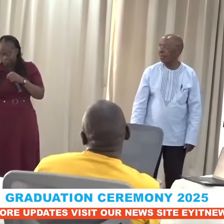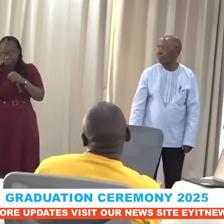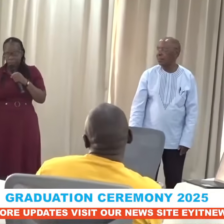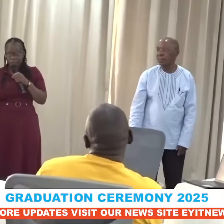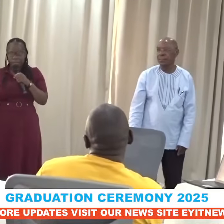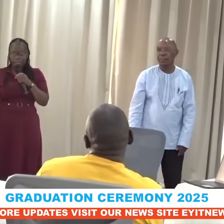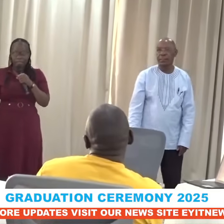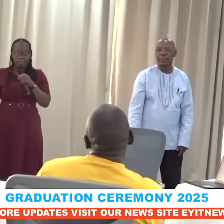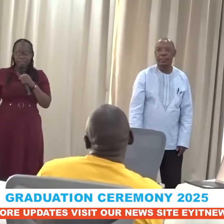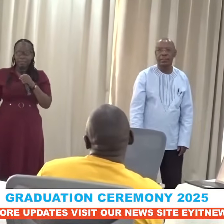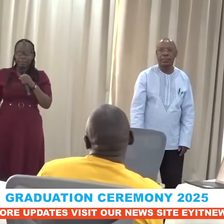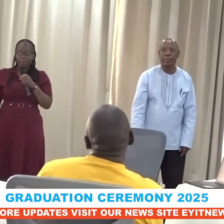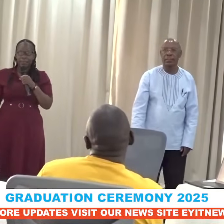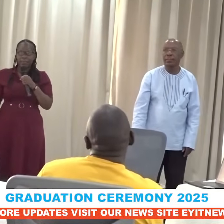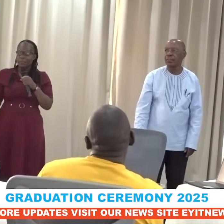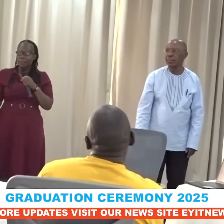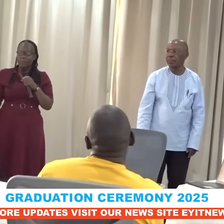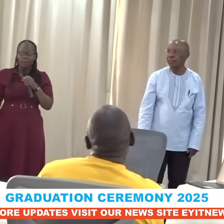Chibirige Mark.